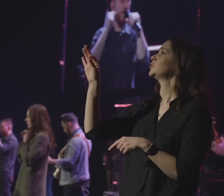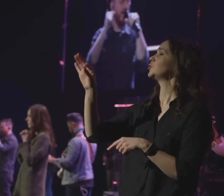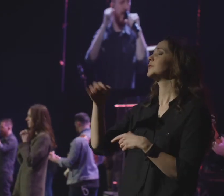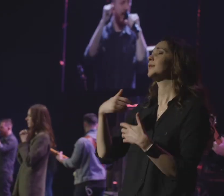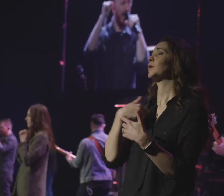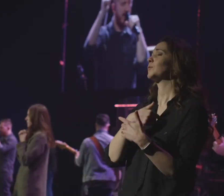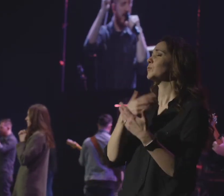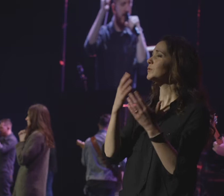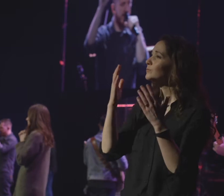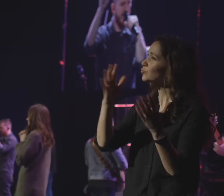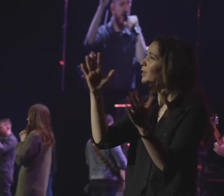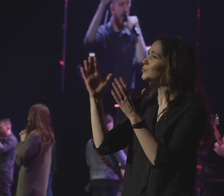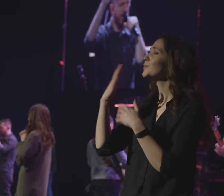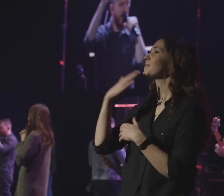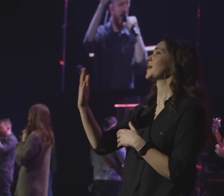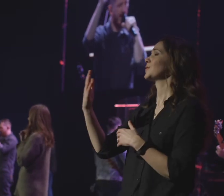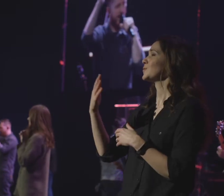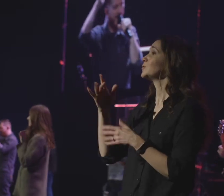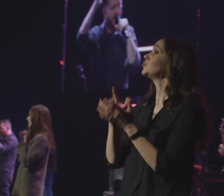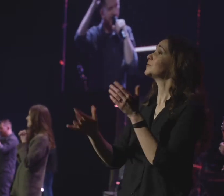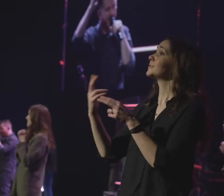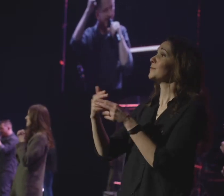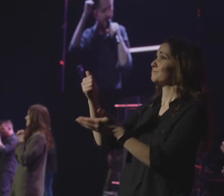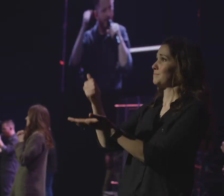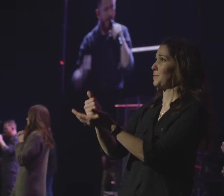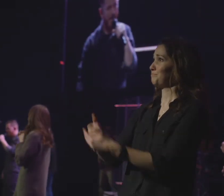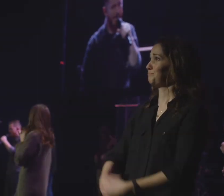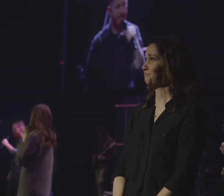name. Jesus' name we pray. Amen.